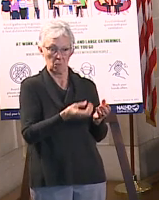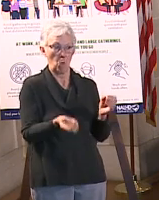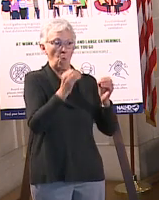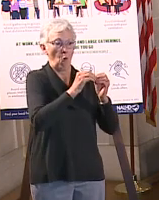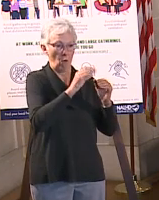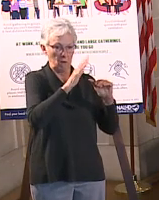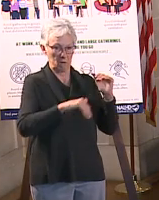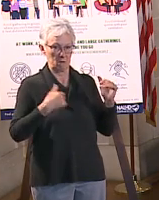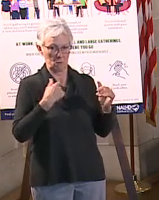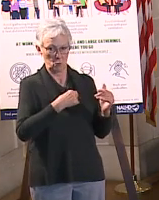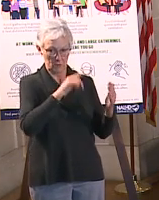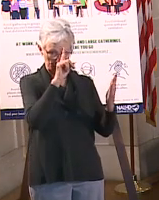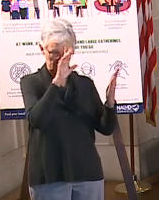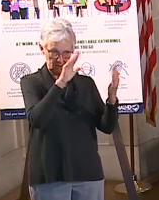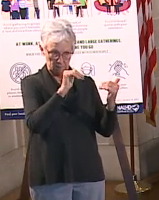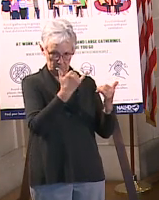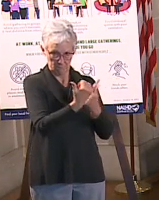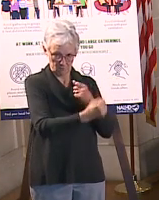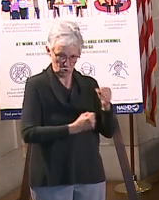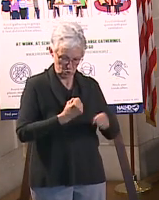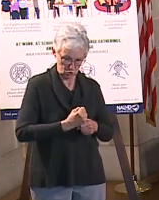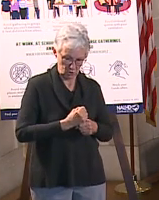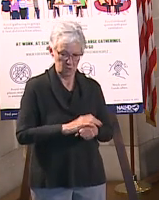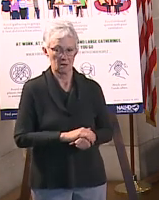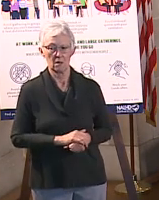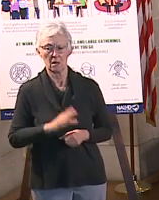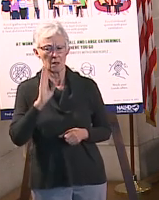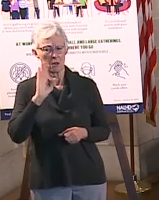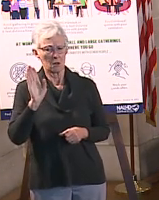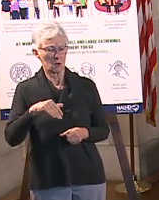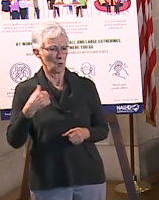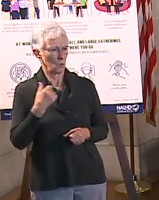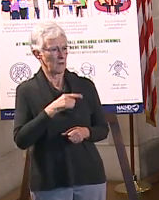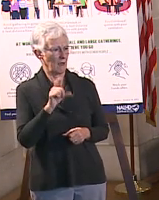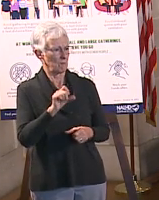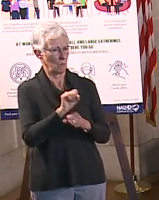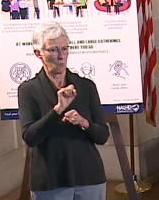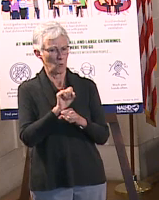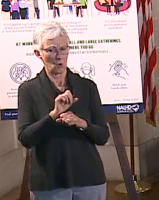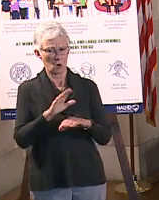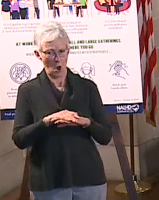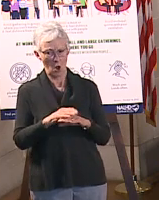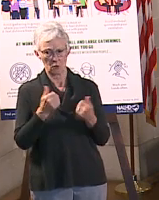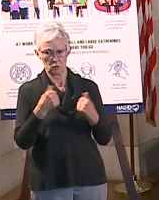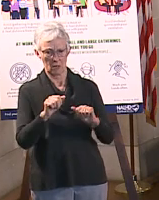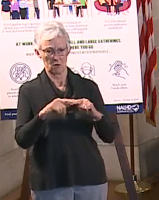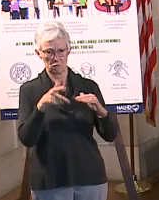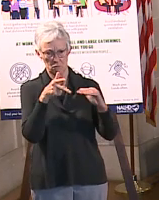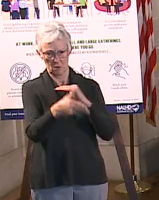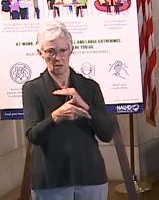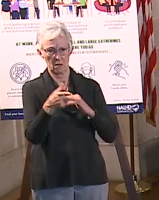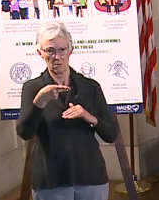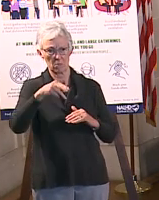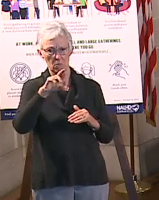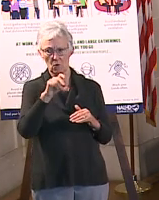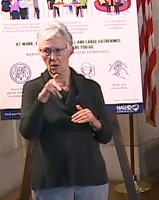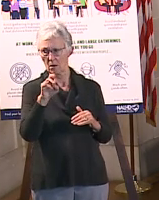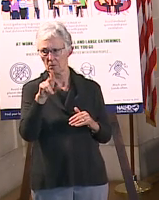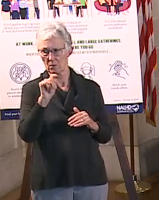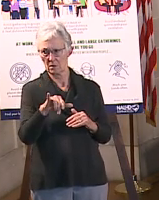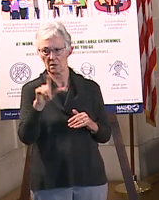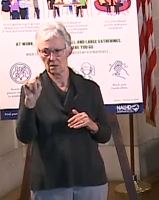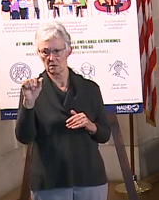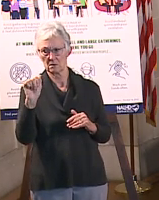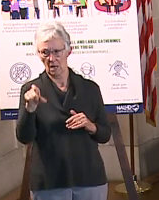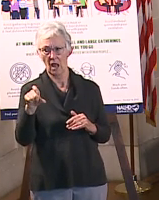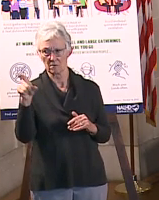year. And we know that we've got to continue to work on things like property tax relief. So I think that, Grant, it's a fair expectation that you can expect some